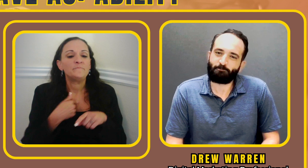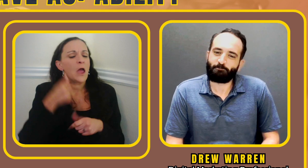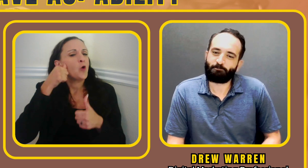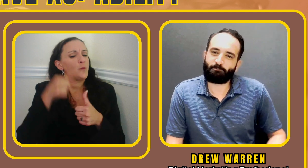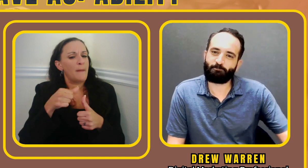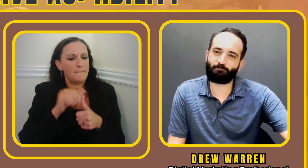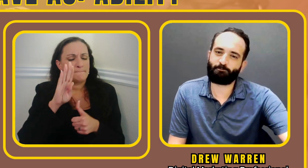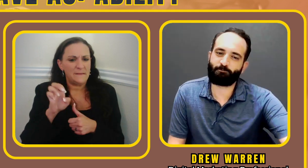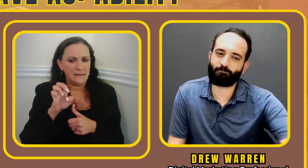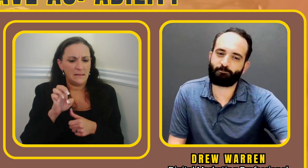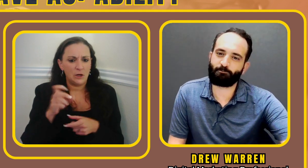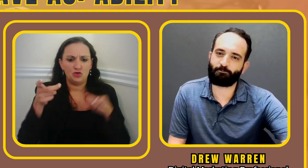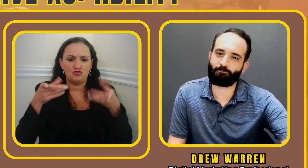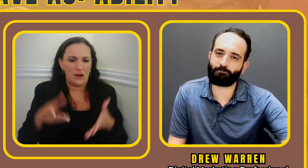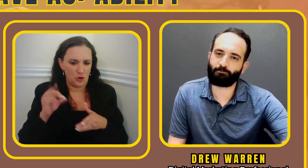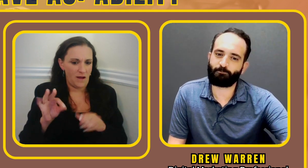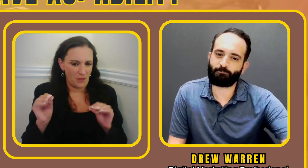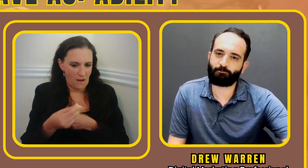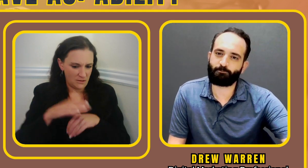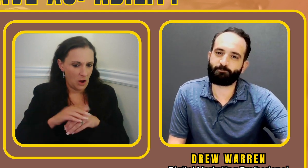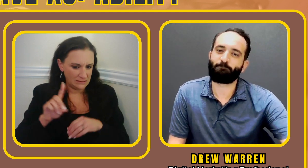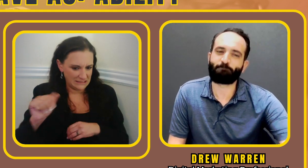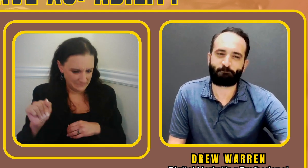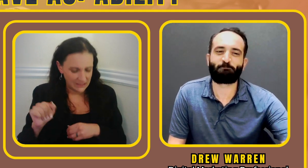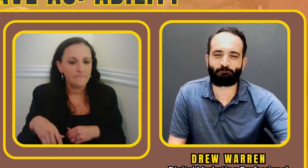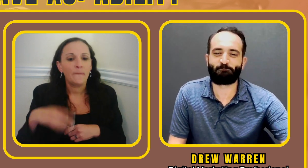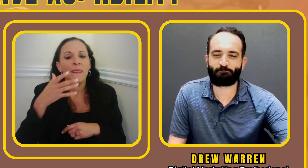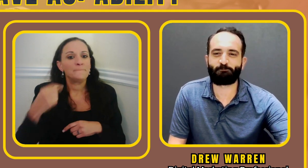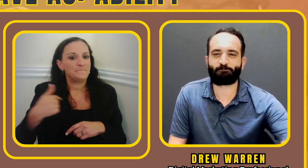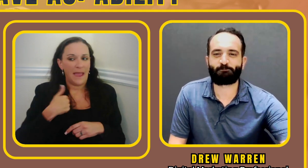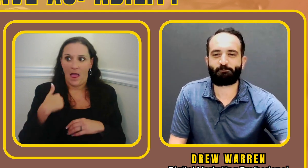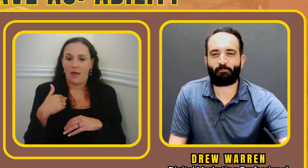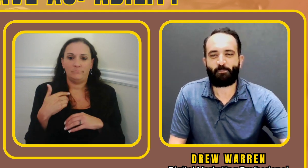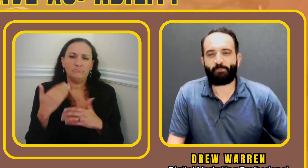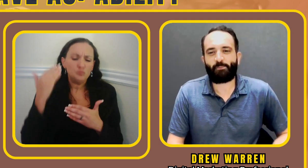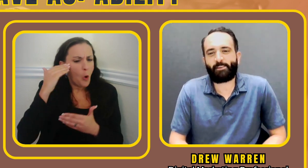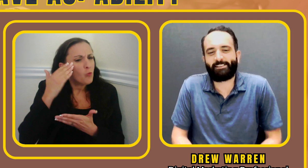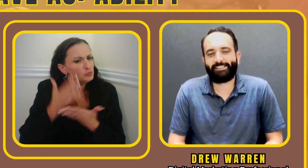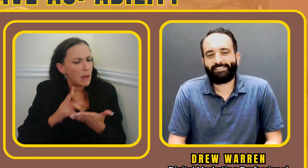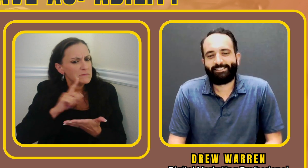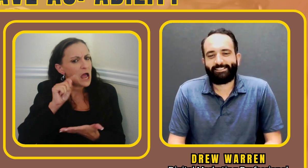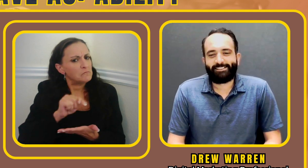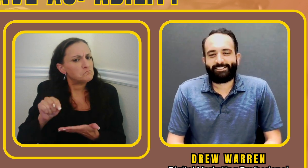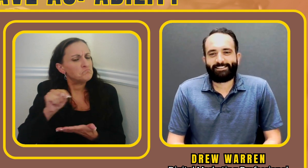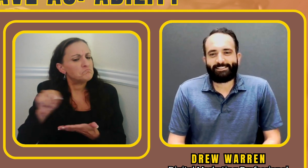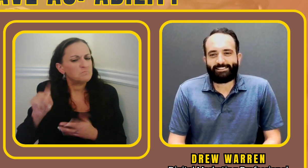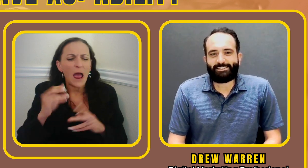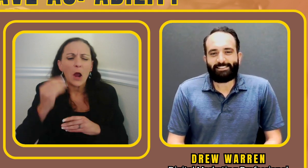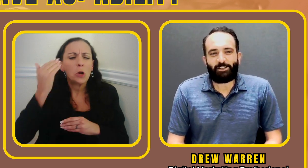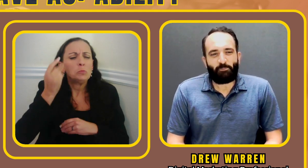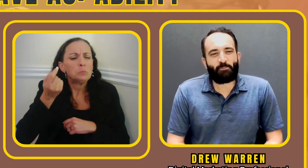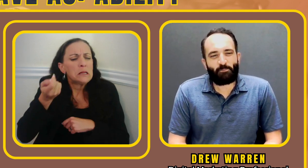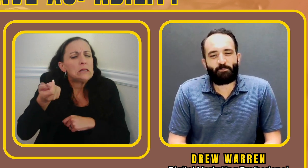remember being director of the Office on Disability, and I had known some deaf people and knew a little bit